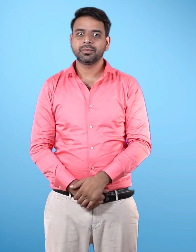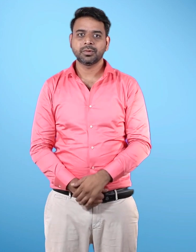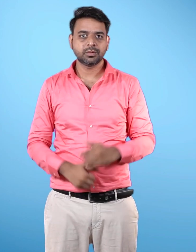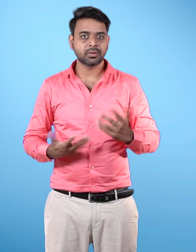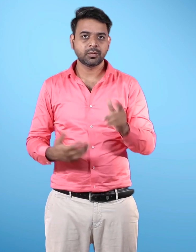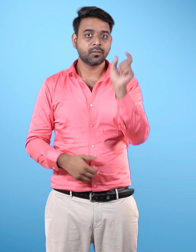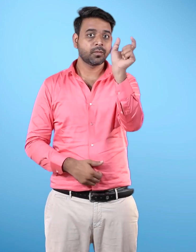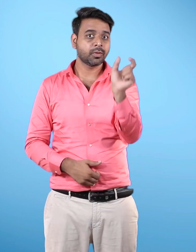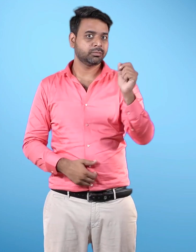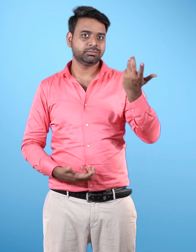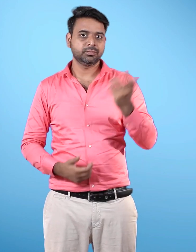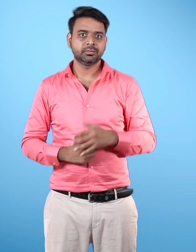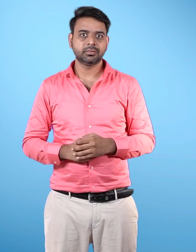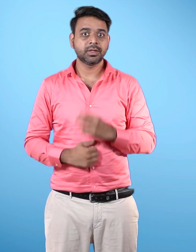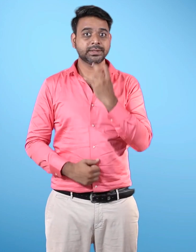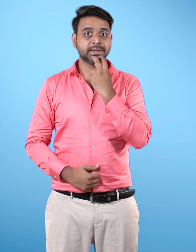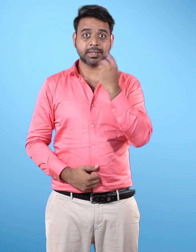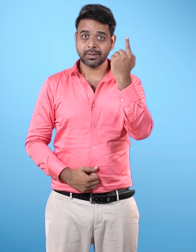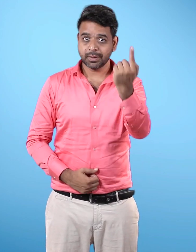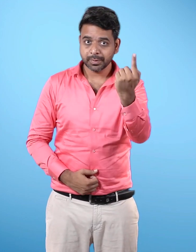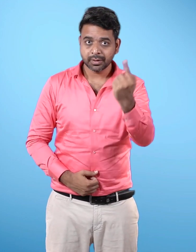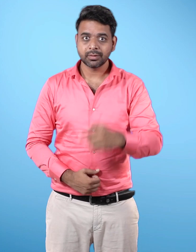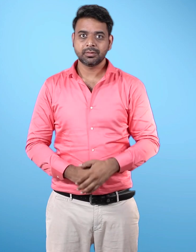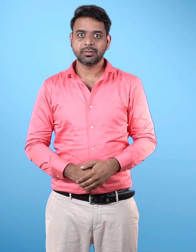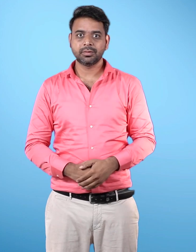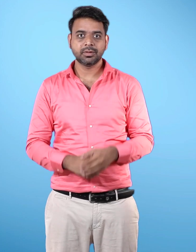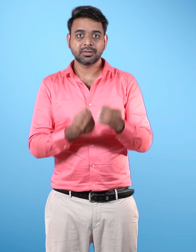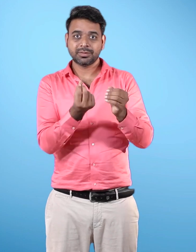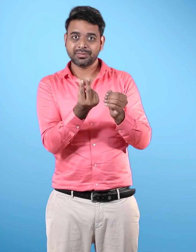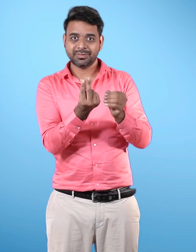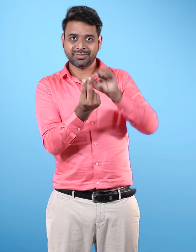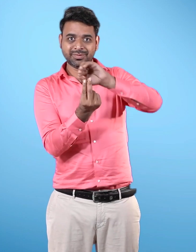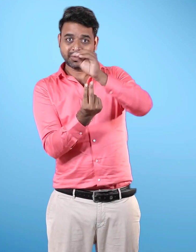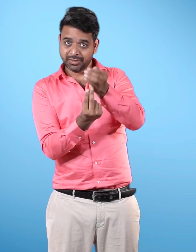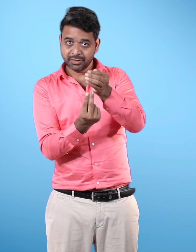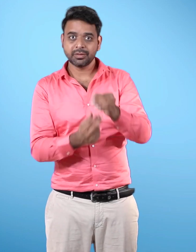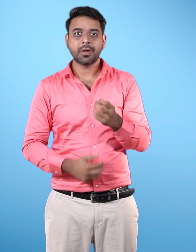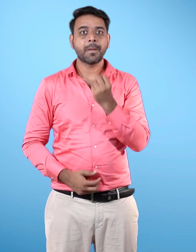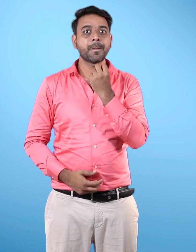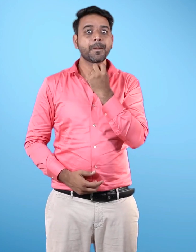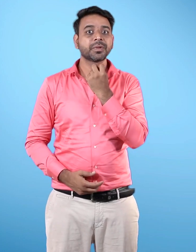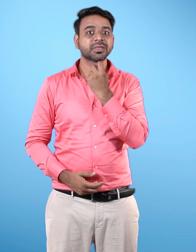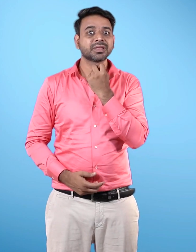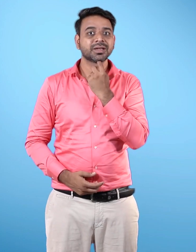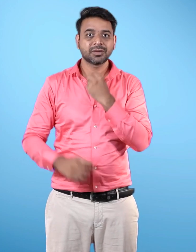You will need a cell, an electric bulb, a metal key, 2 iron nails about 5 cm each in